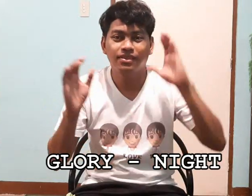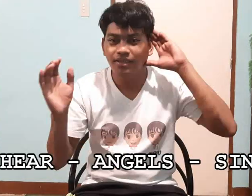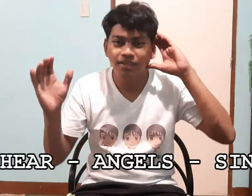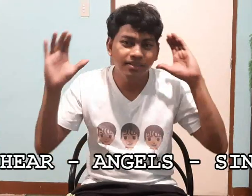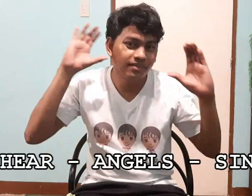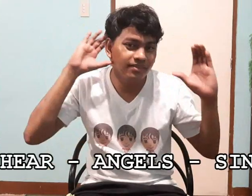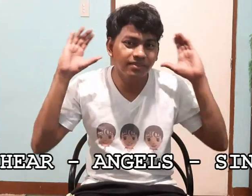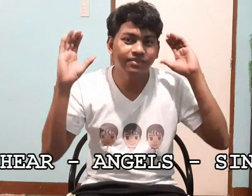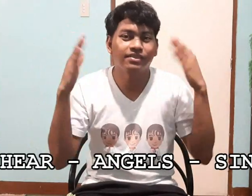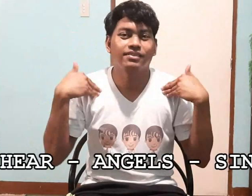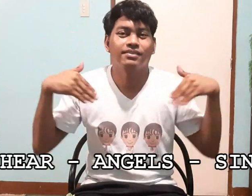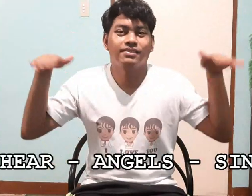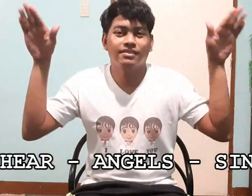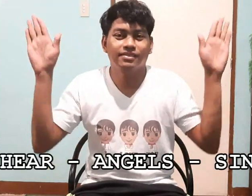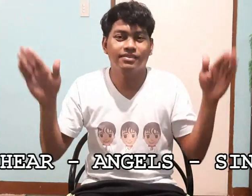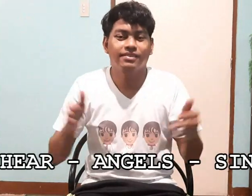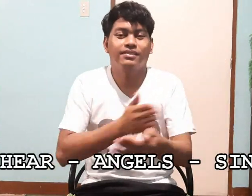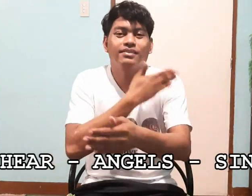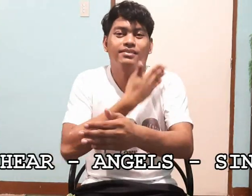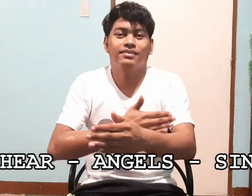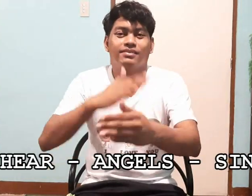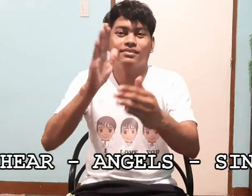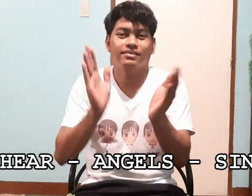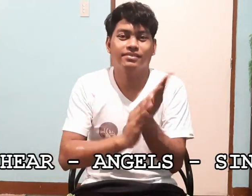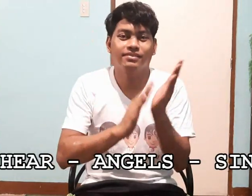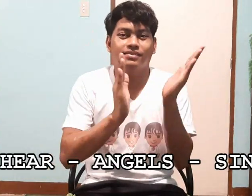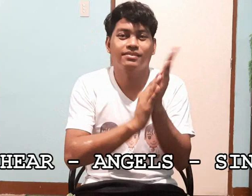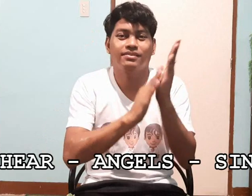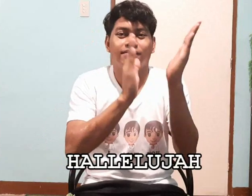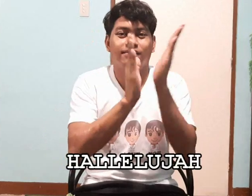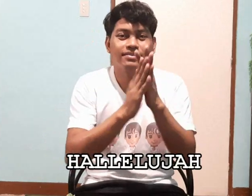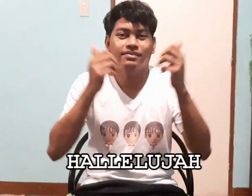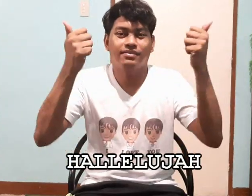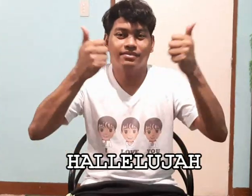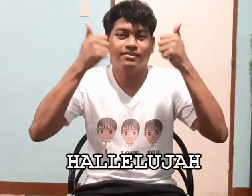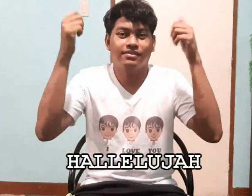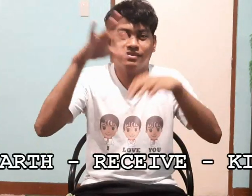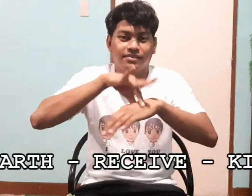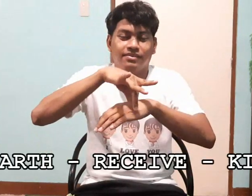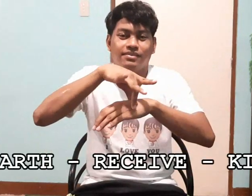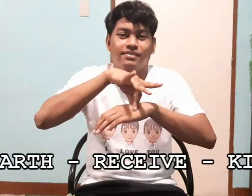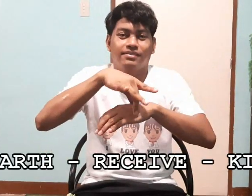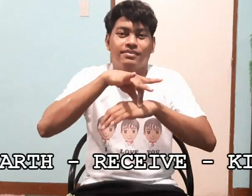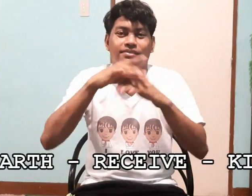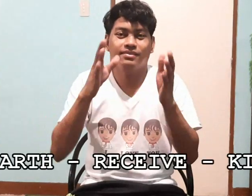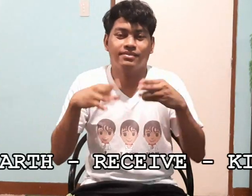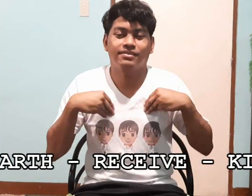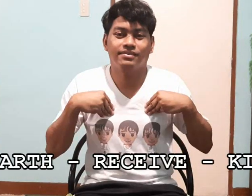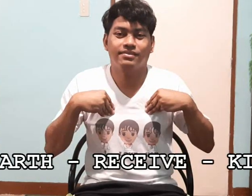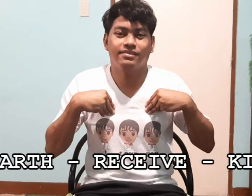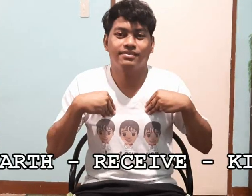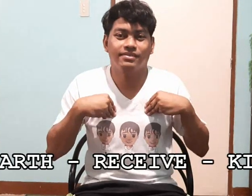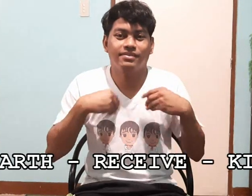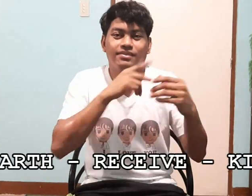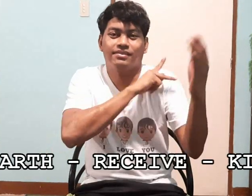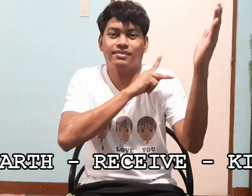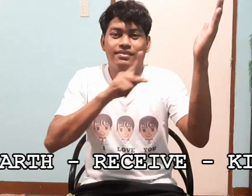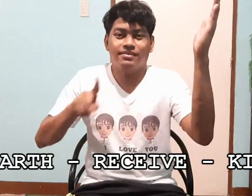hear the angels singing Hallelujah, let the earth receive her King